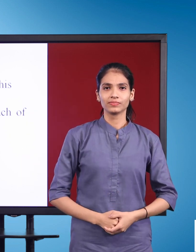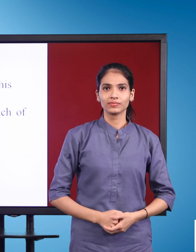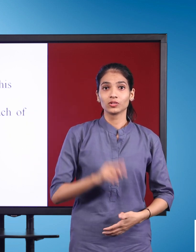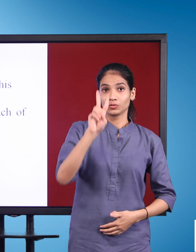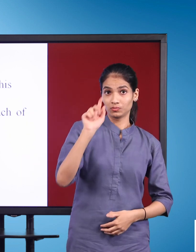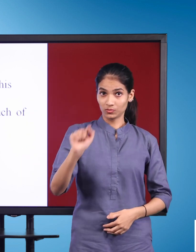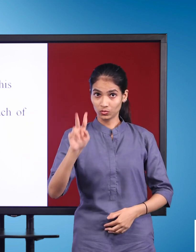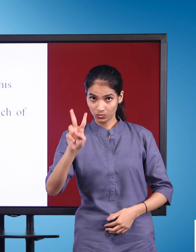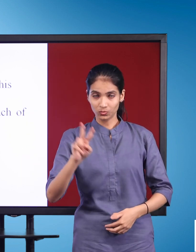2.